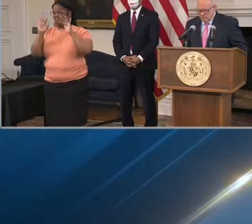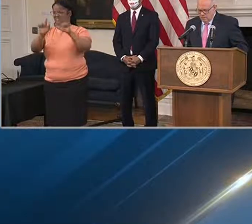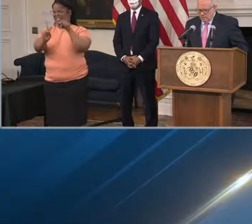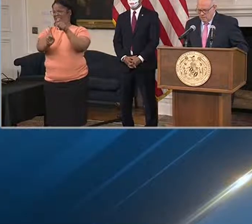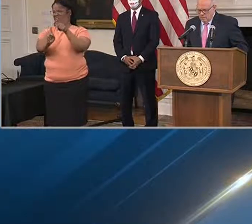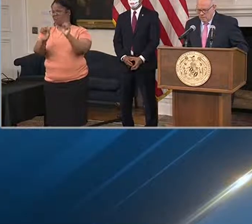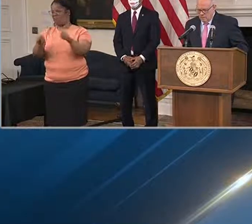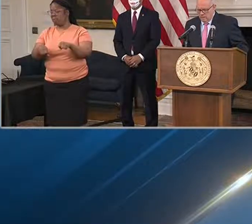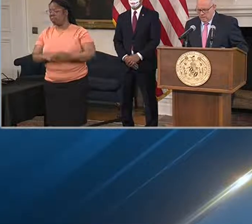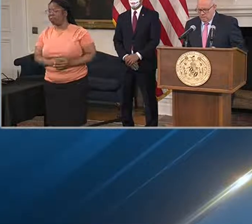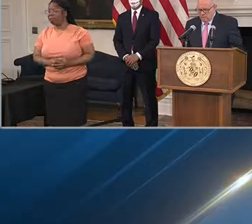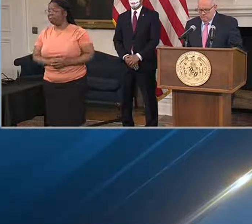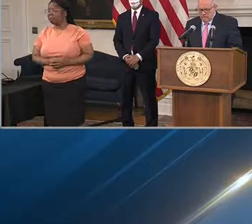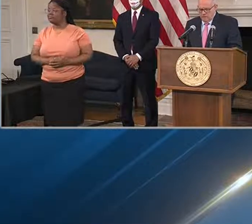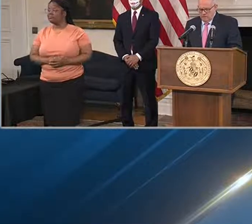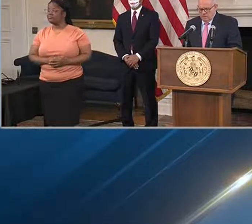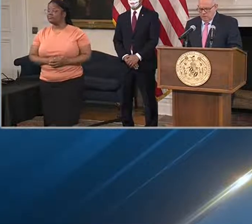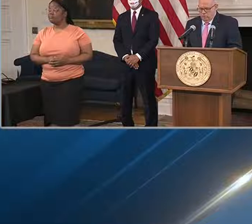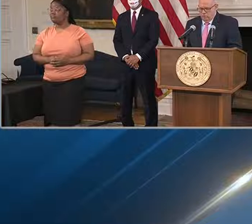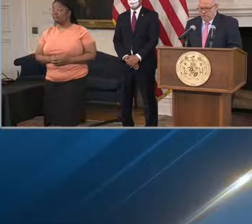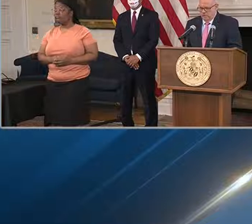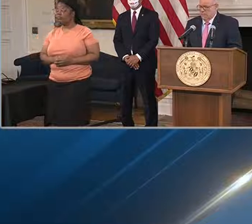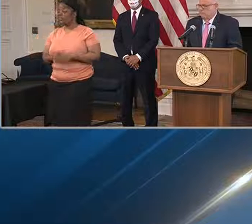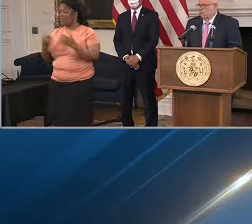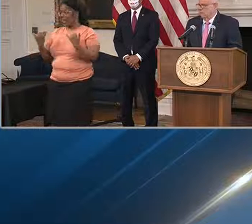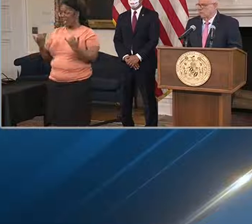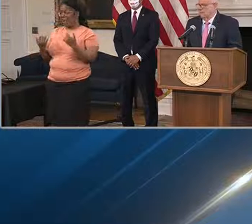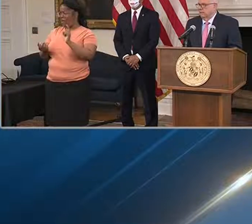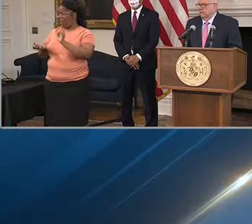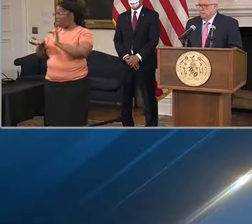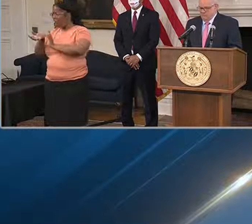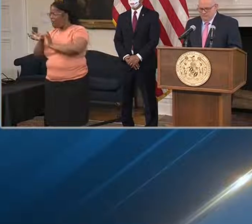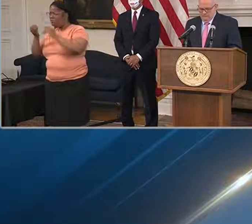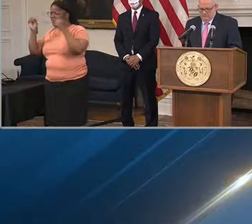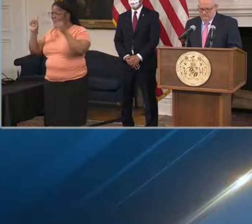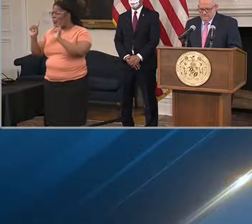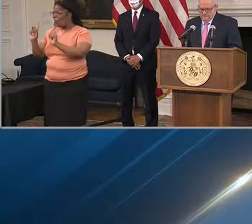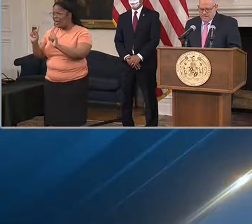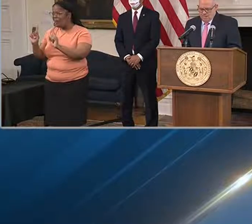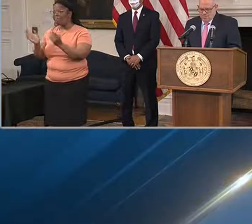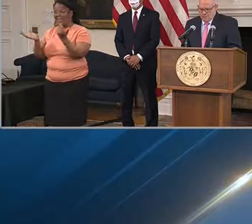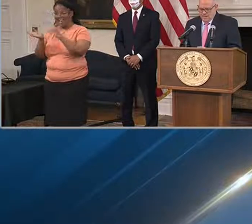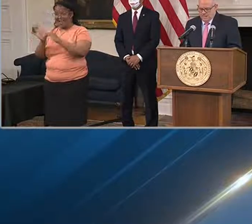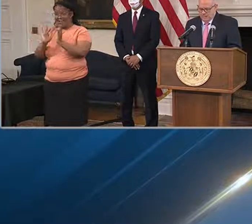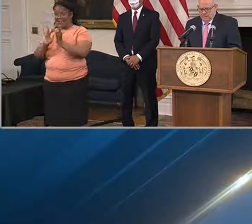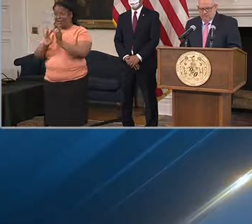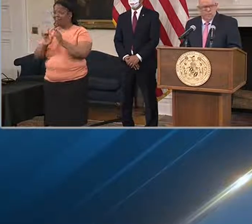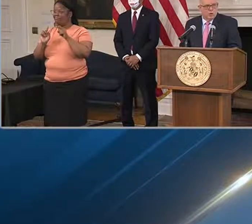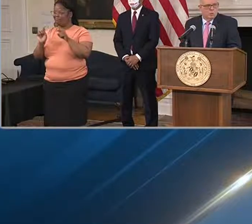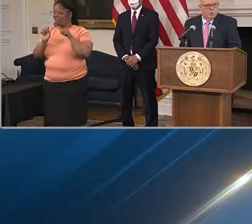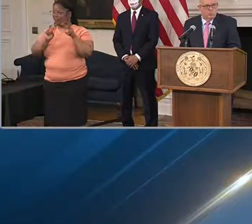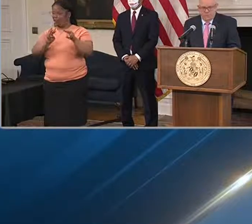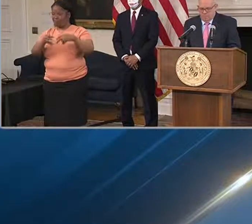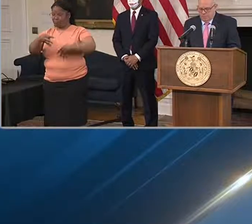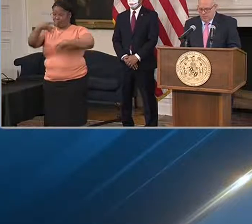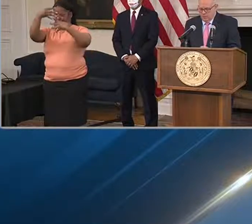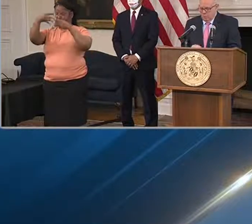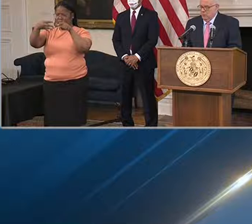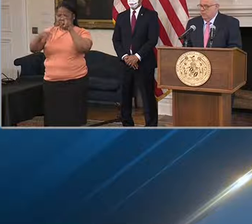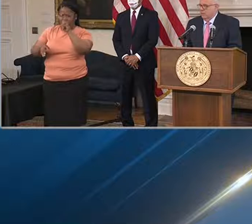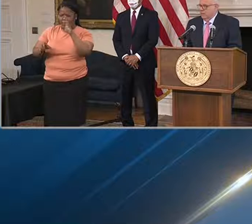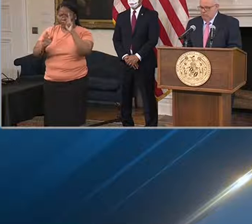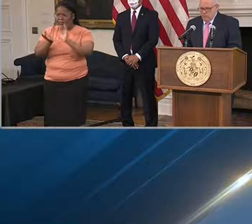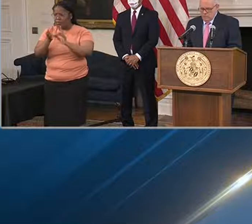Pharmacy providers can all be found at covidvax.maryland.gov. I want to stress that even though we're opening